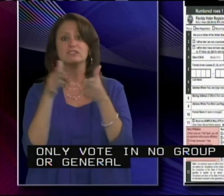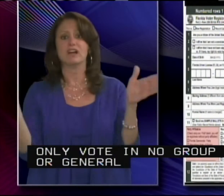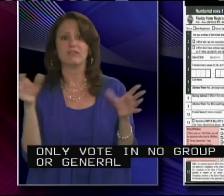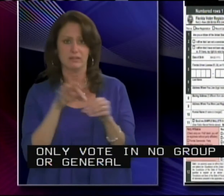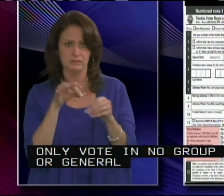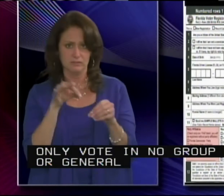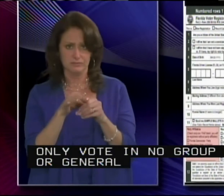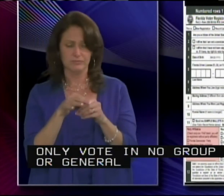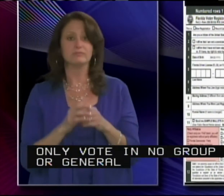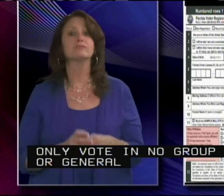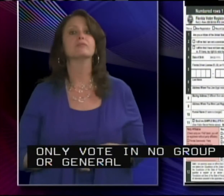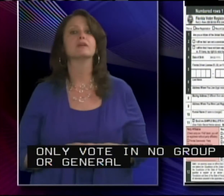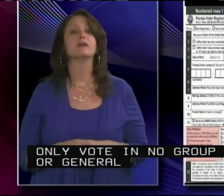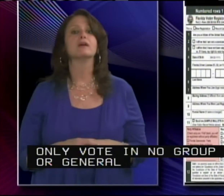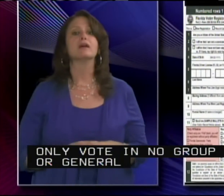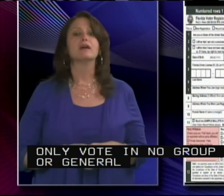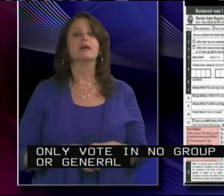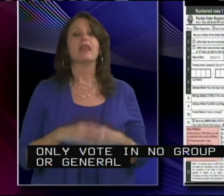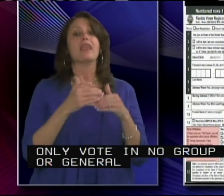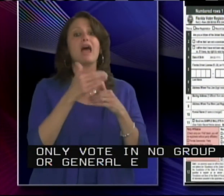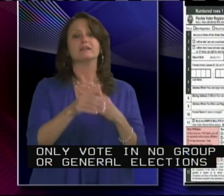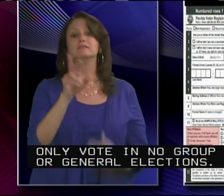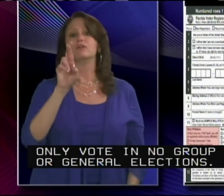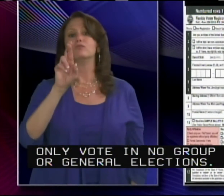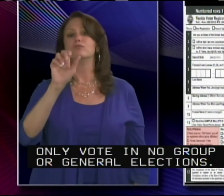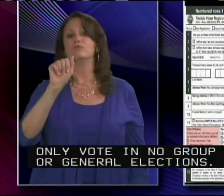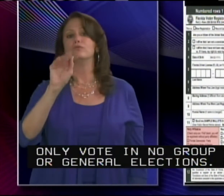Next, the race